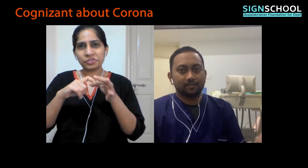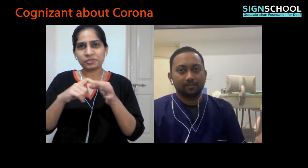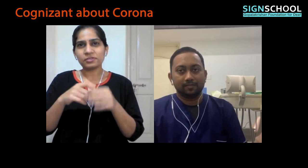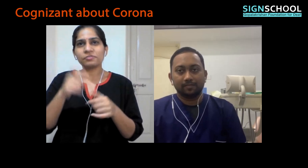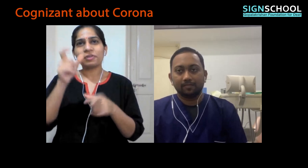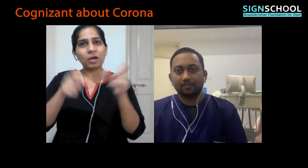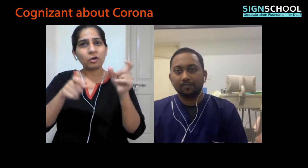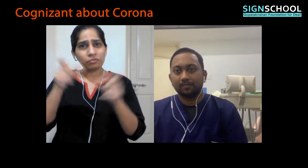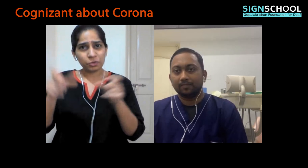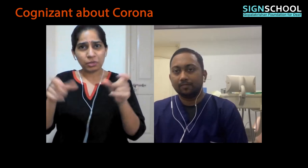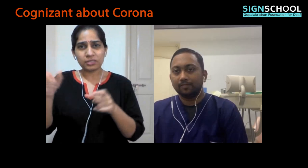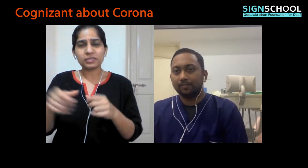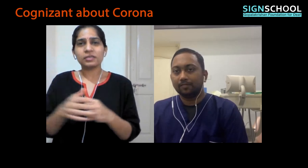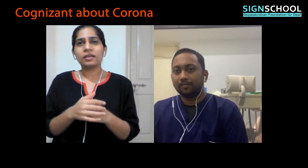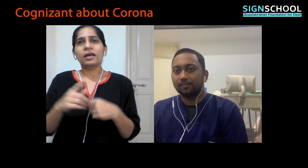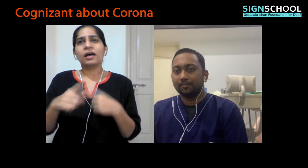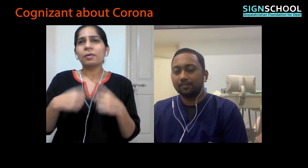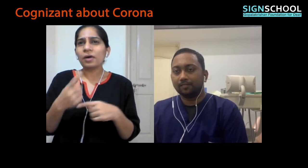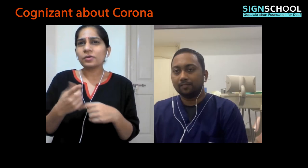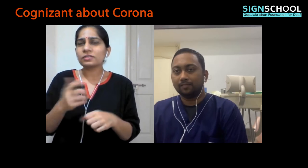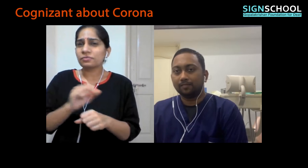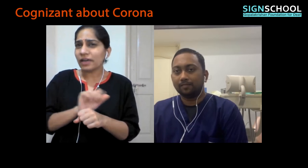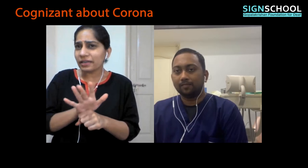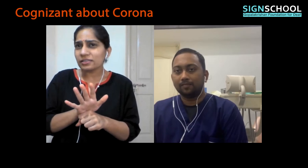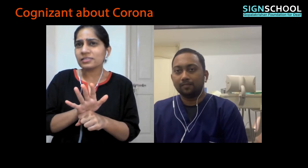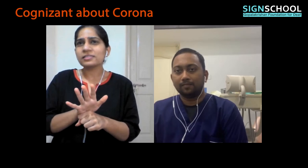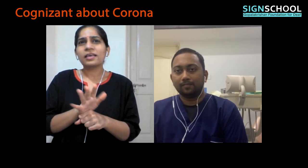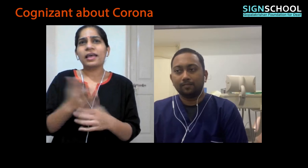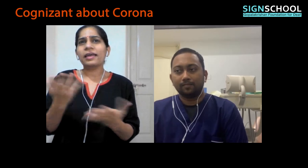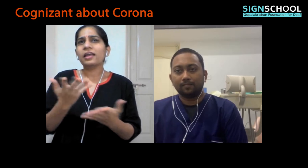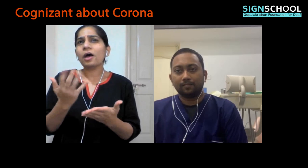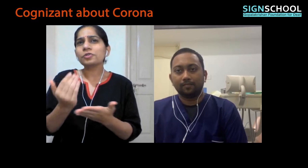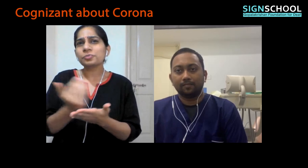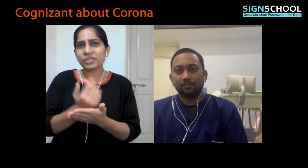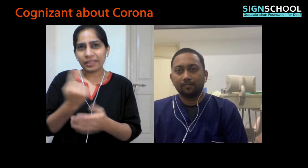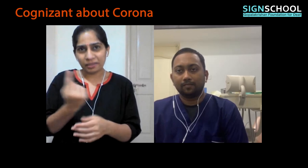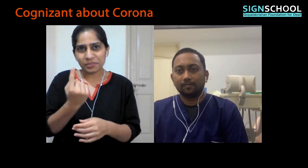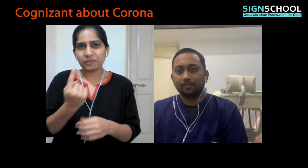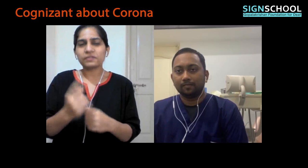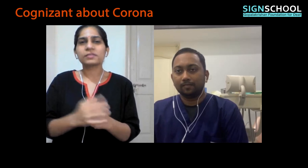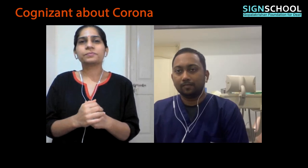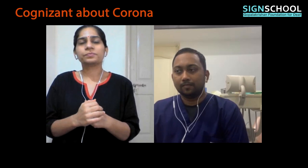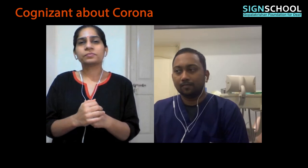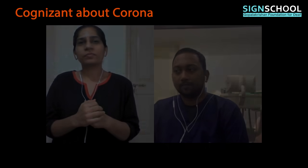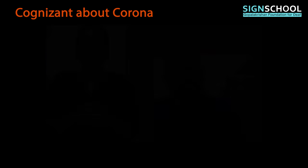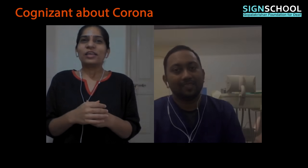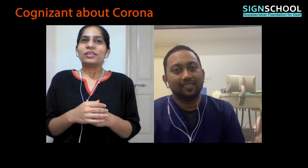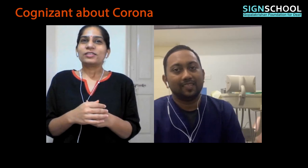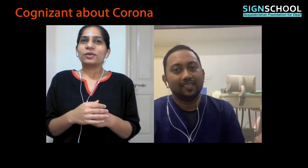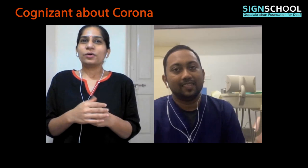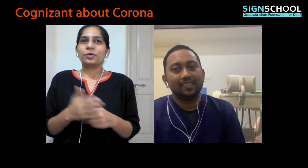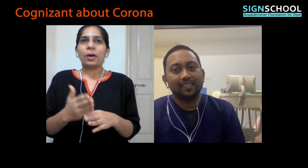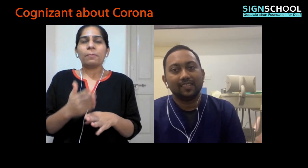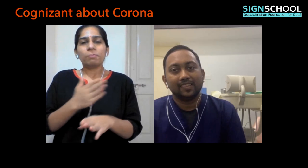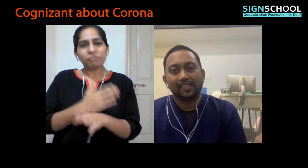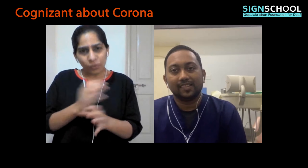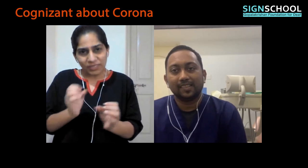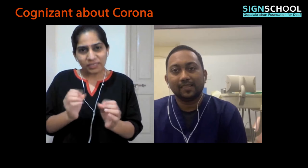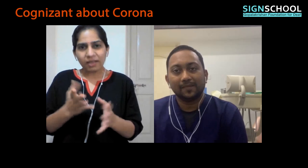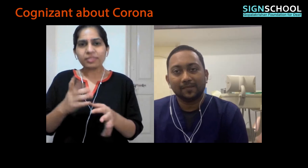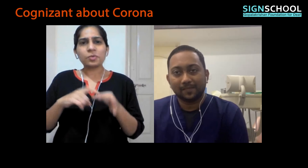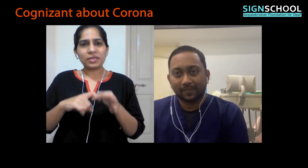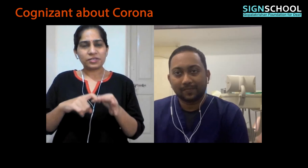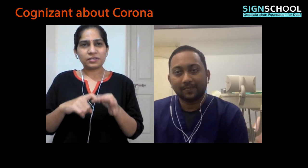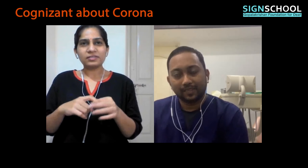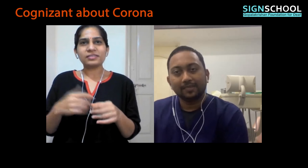of questions from our viewers about the virus and how to protect themselves. So before